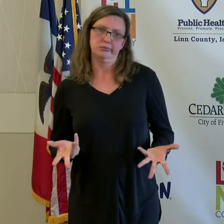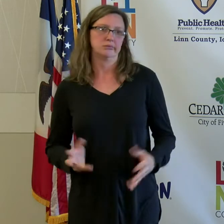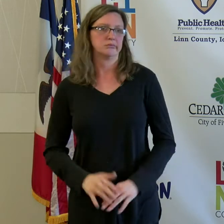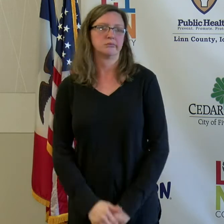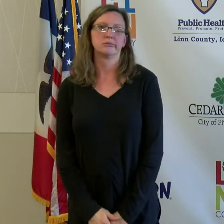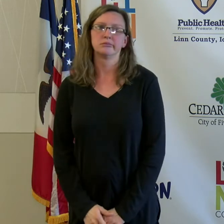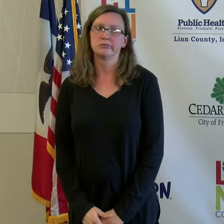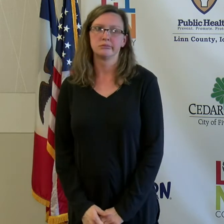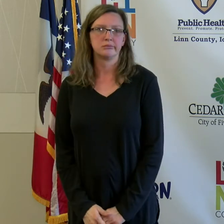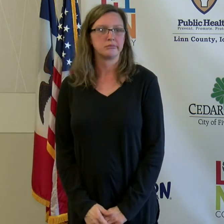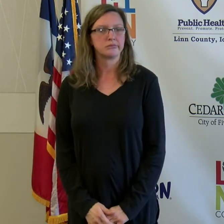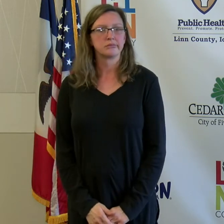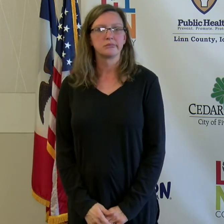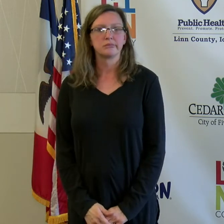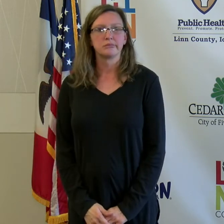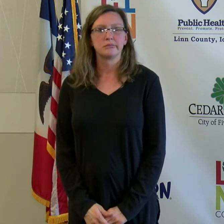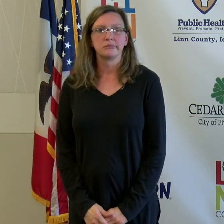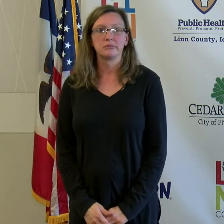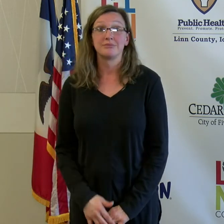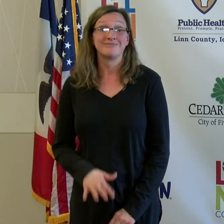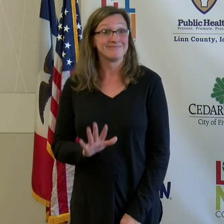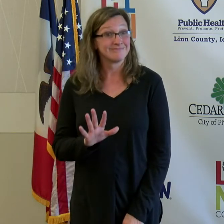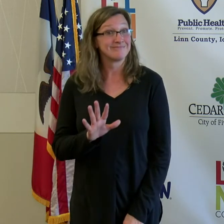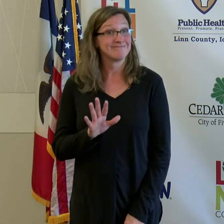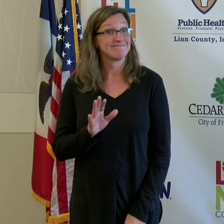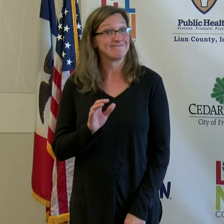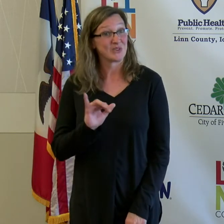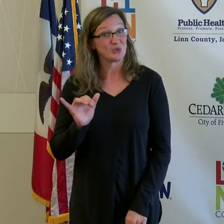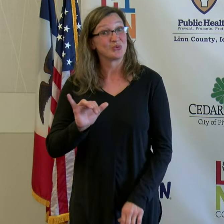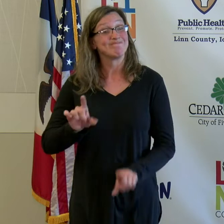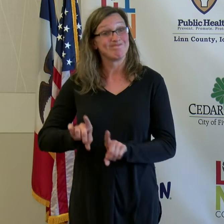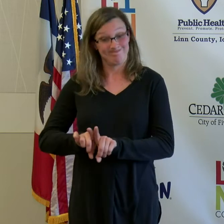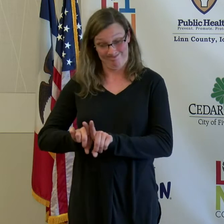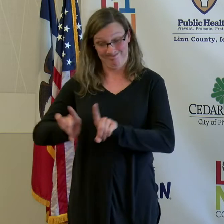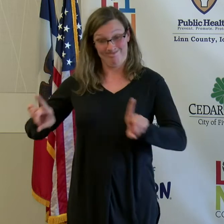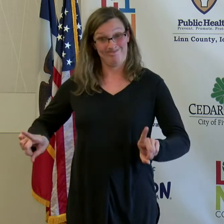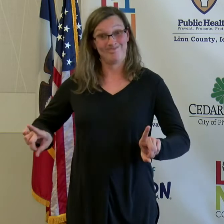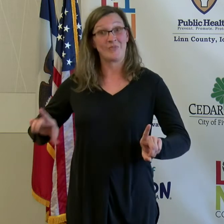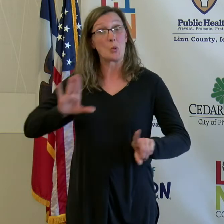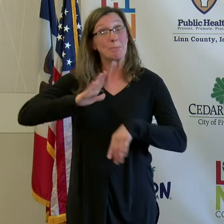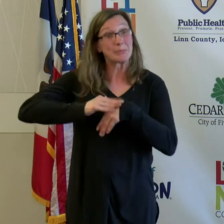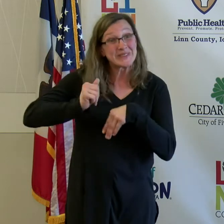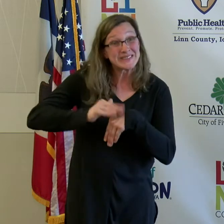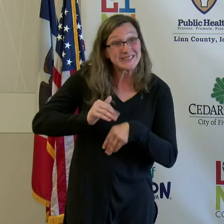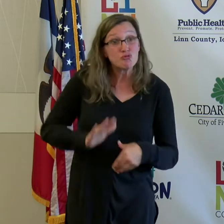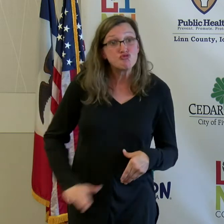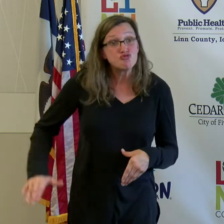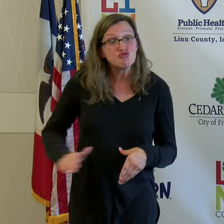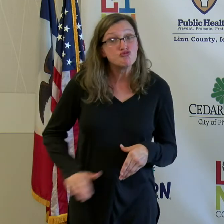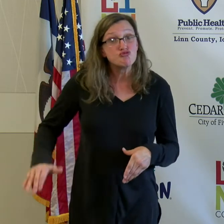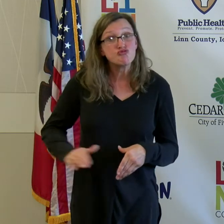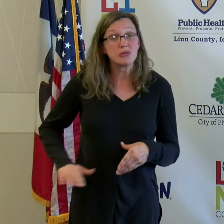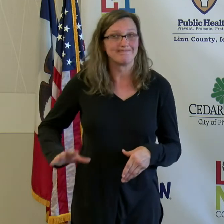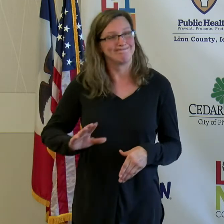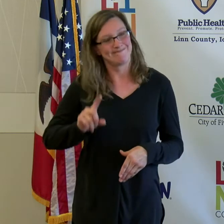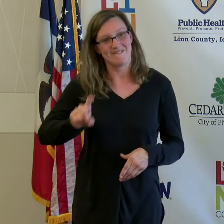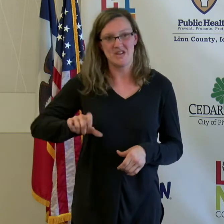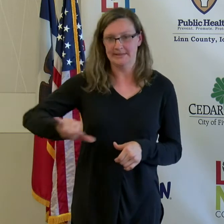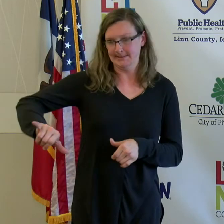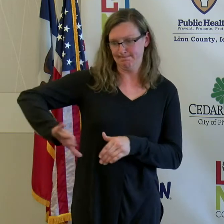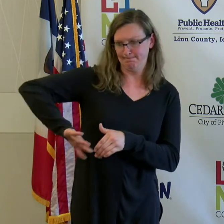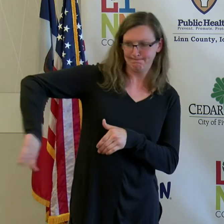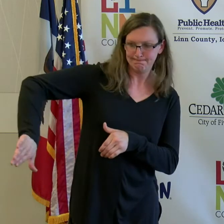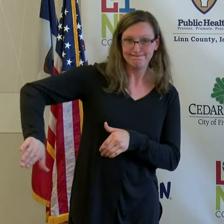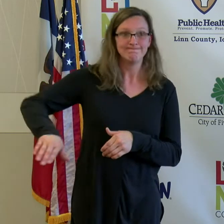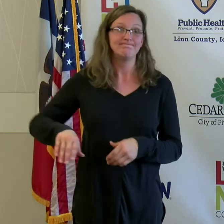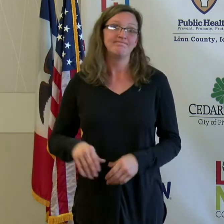animals in the home until they have met all 3 of the following metrics. First of all,